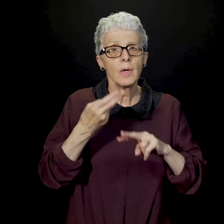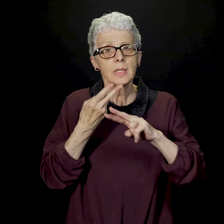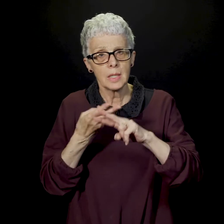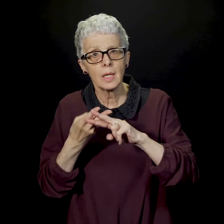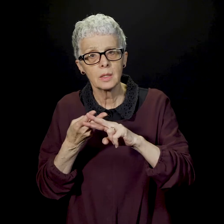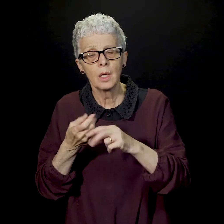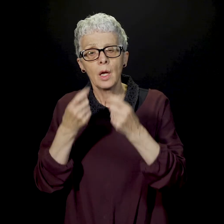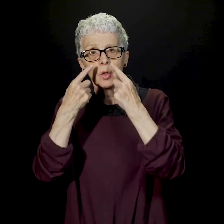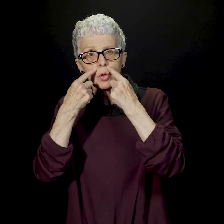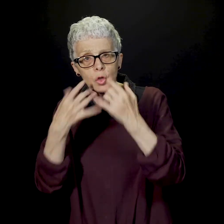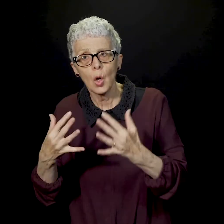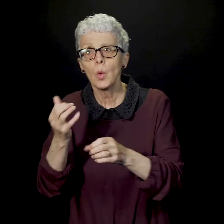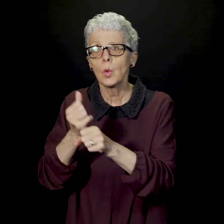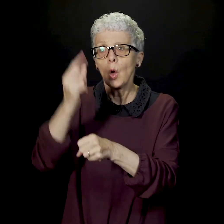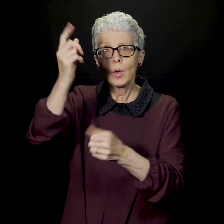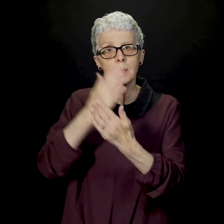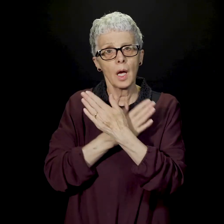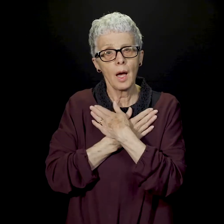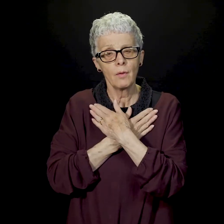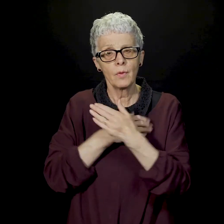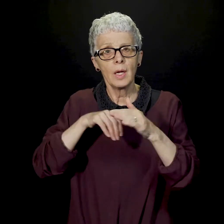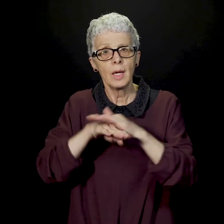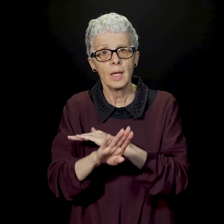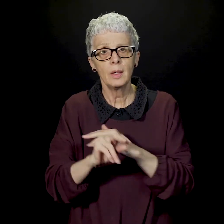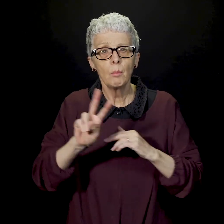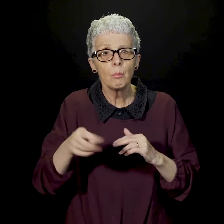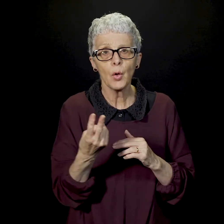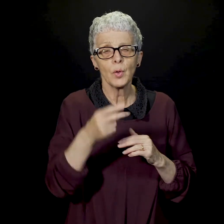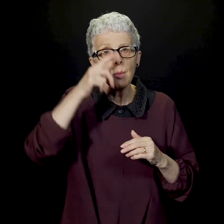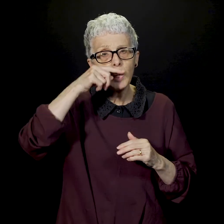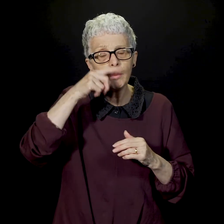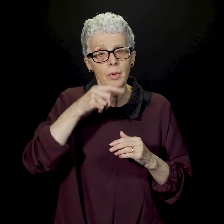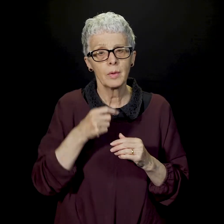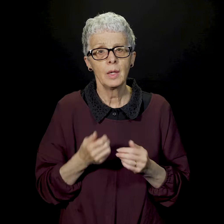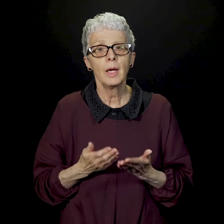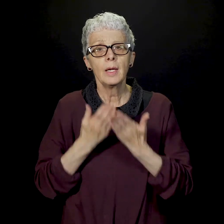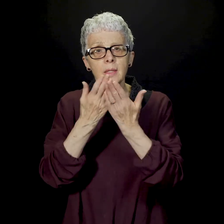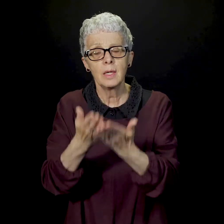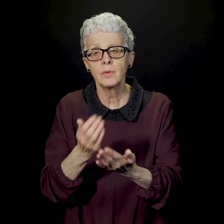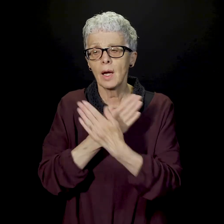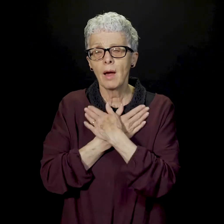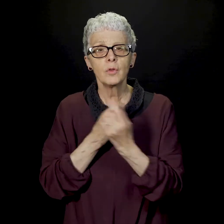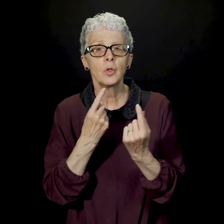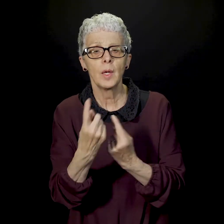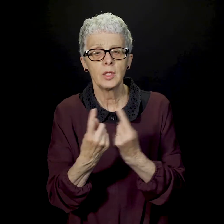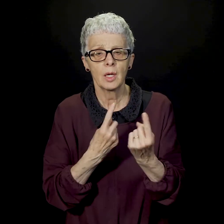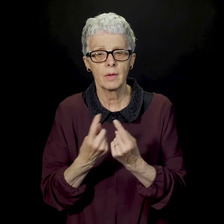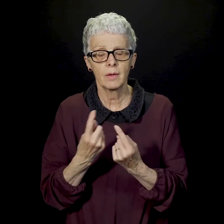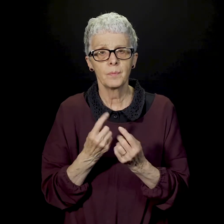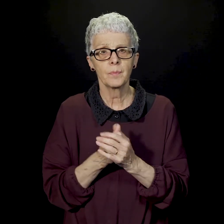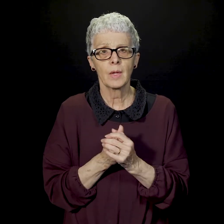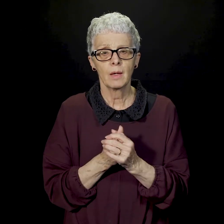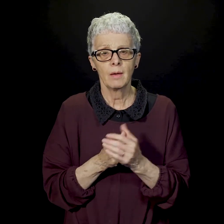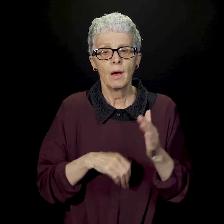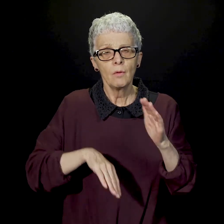reflect something about God. It's the commitment to the health and the safety and the well-being